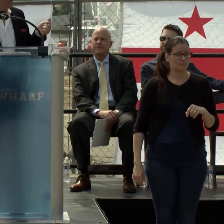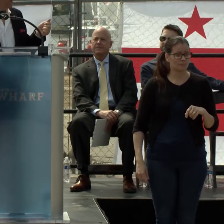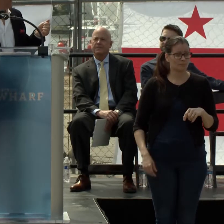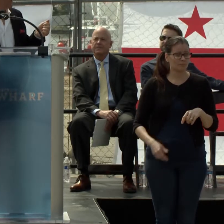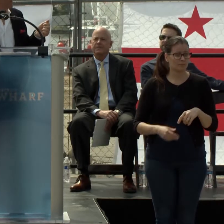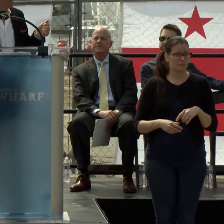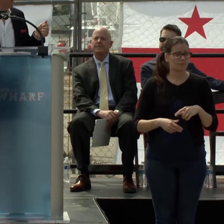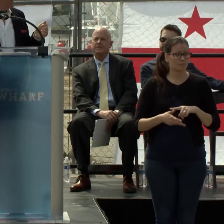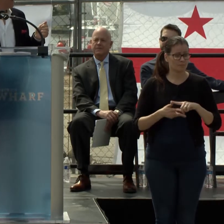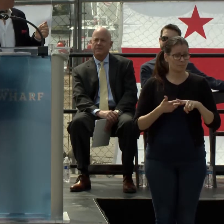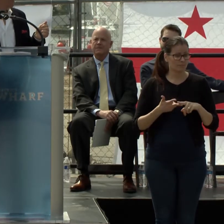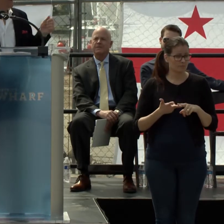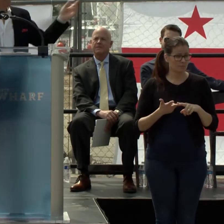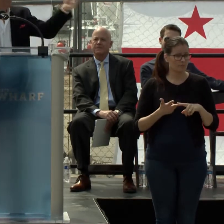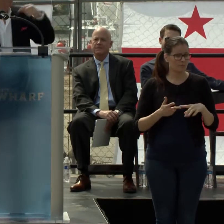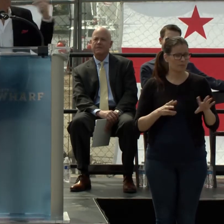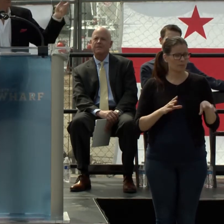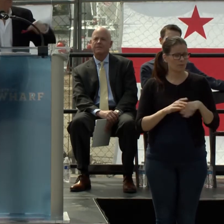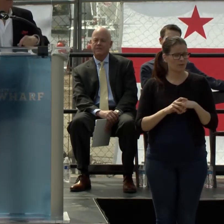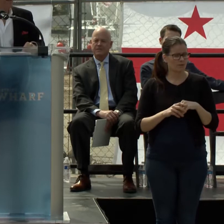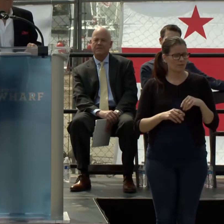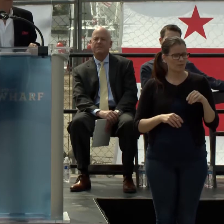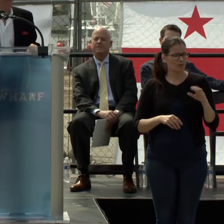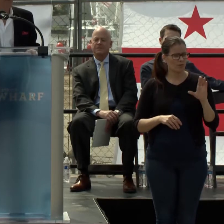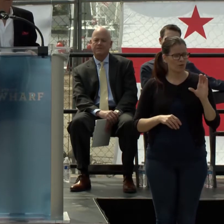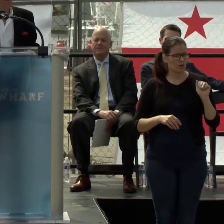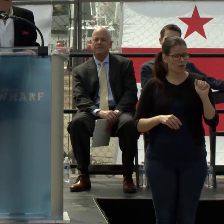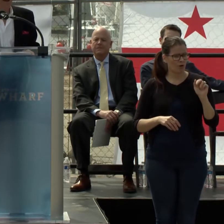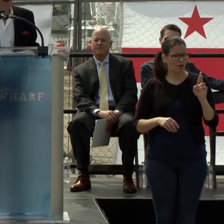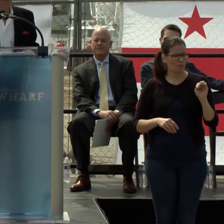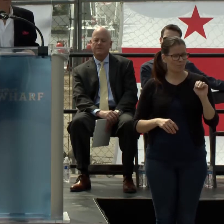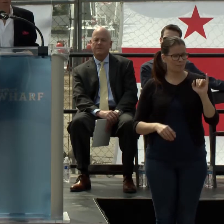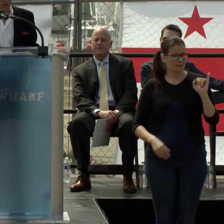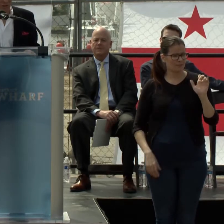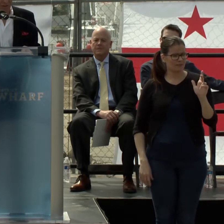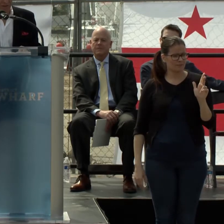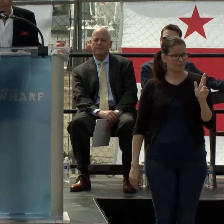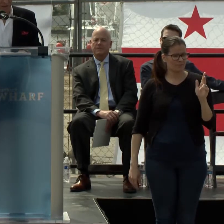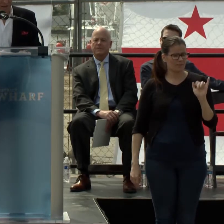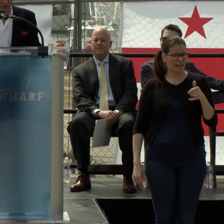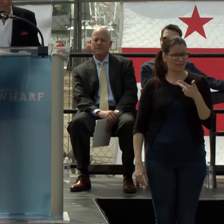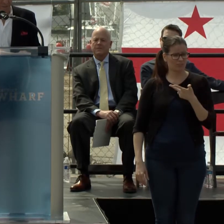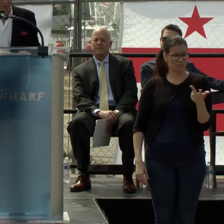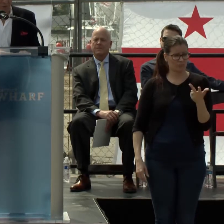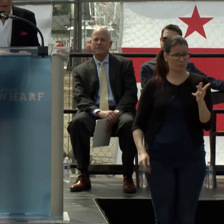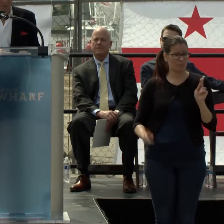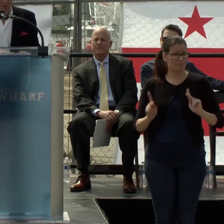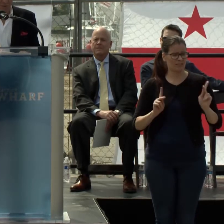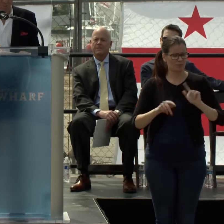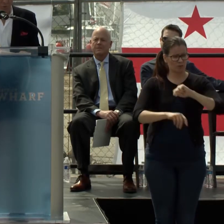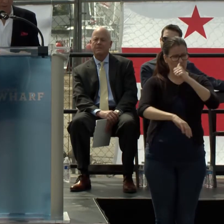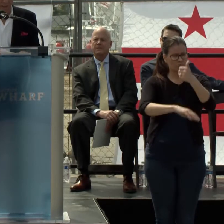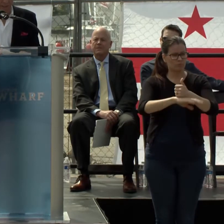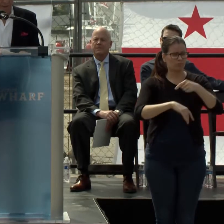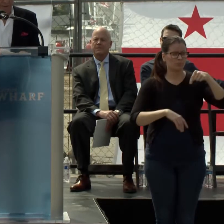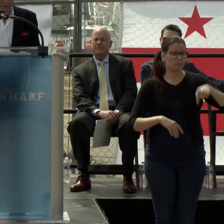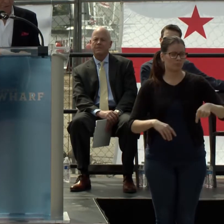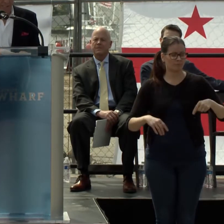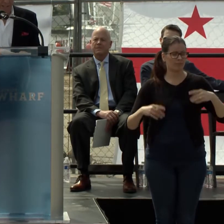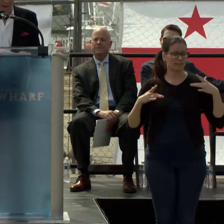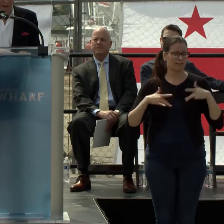Bob Rubin Koenig, without whom this event would not have happened, for sure. Perhaps most